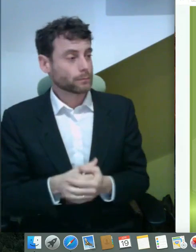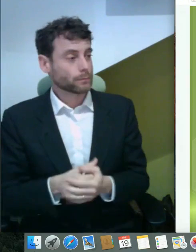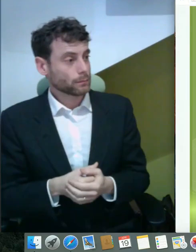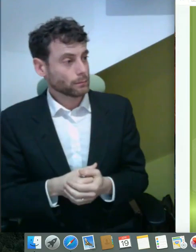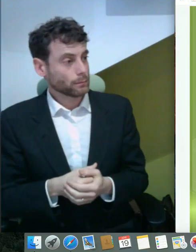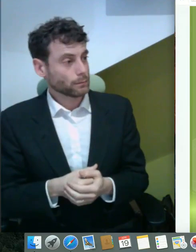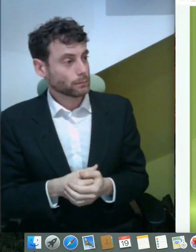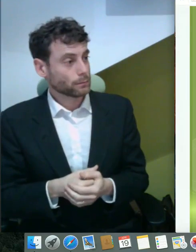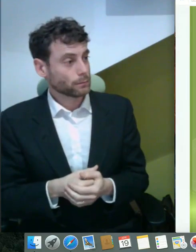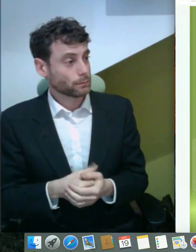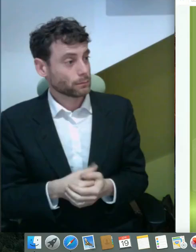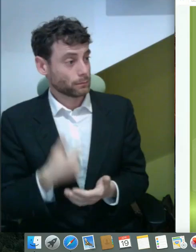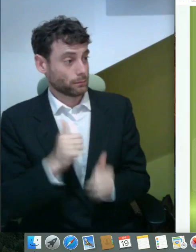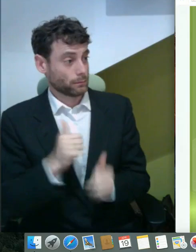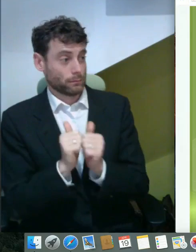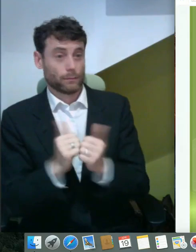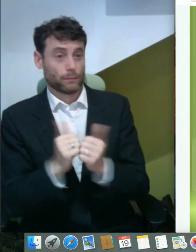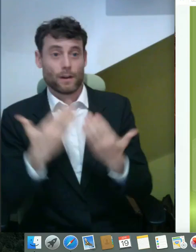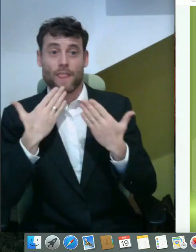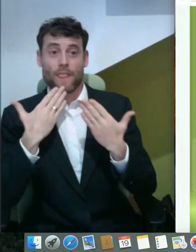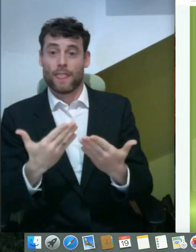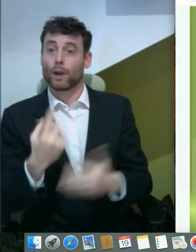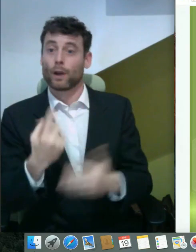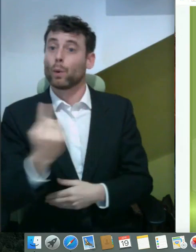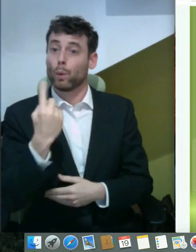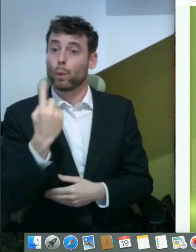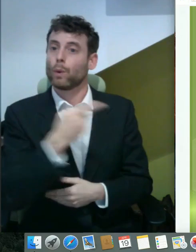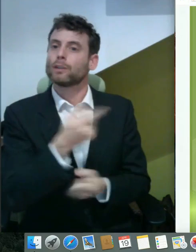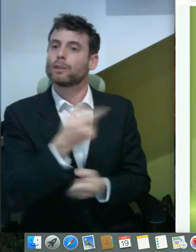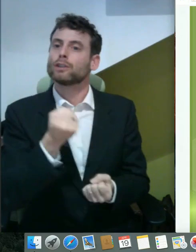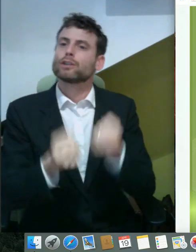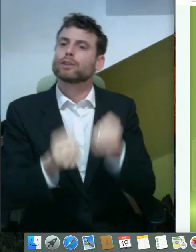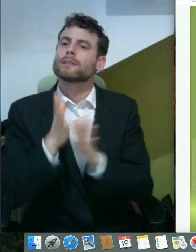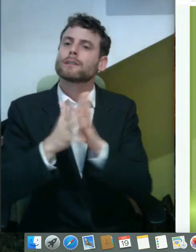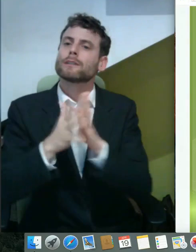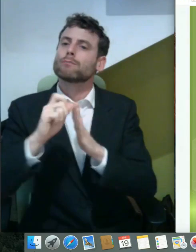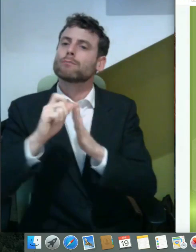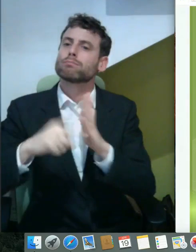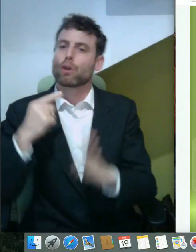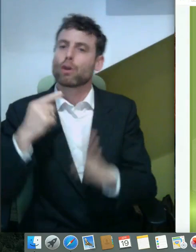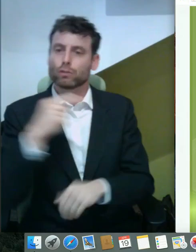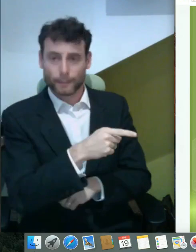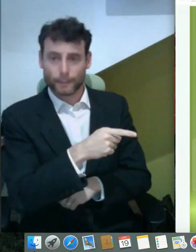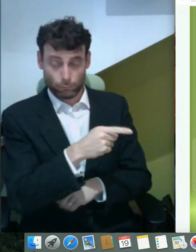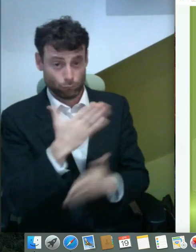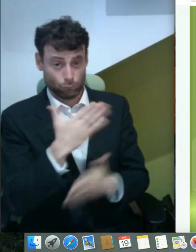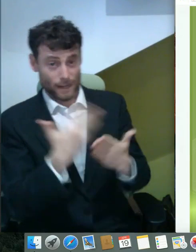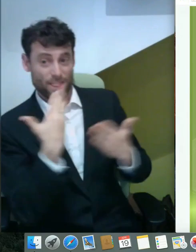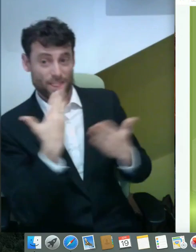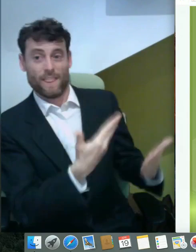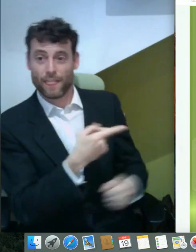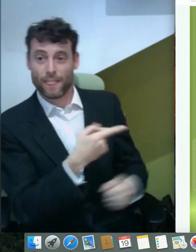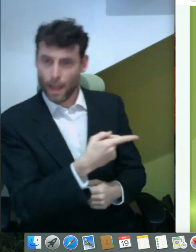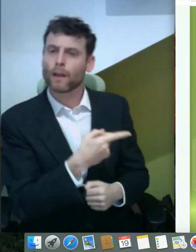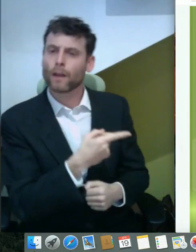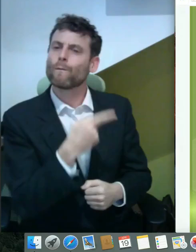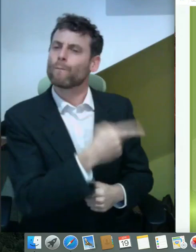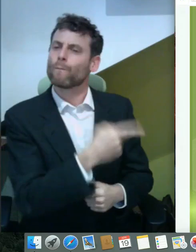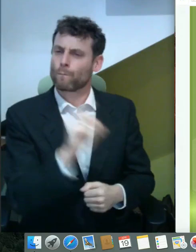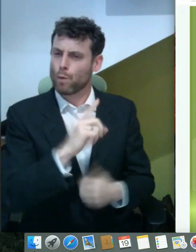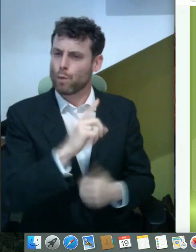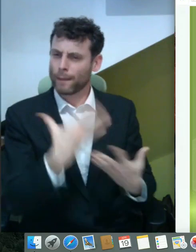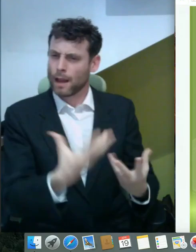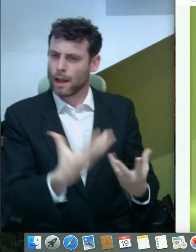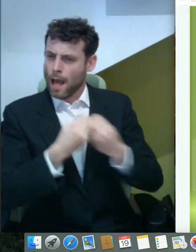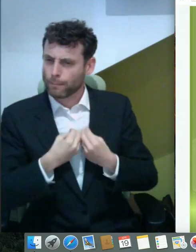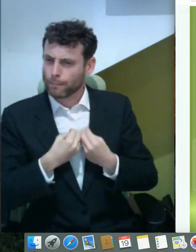I'd really like to thank the Justice Signs project as a whole for assistance that they've